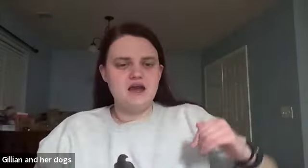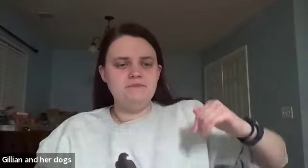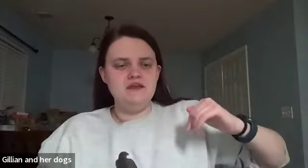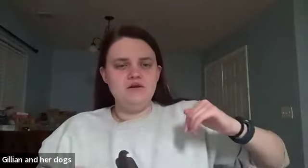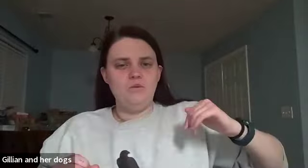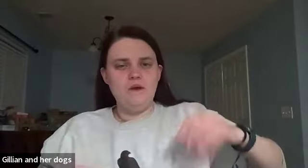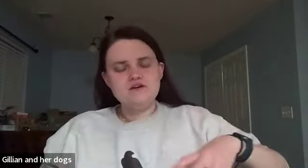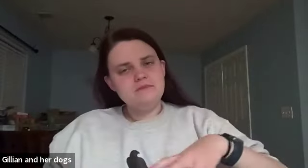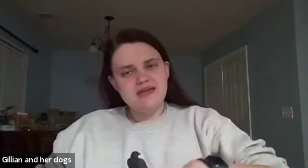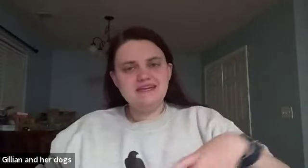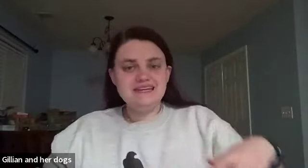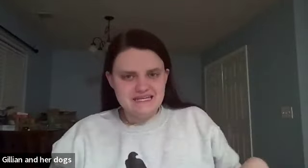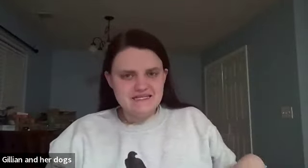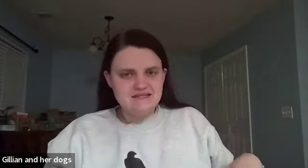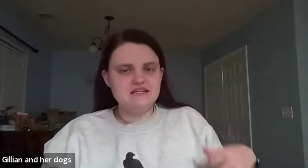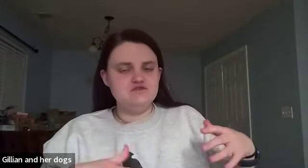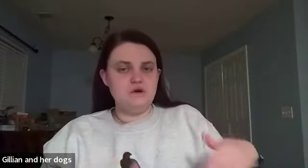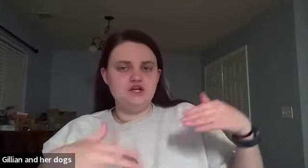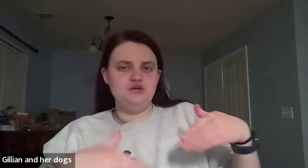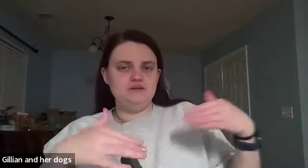that where the pain is where you would